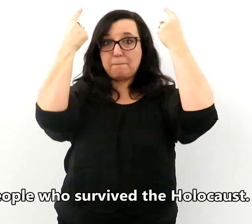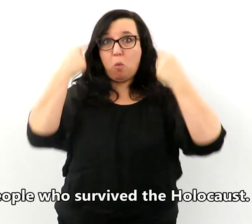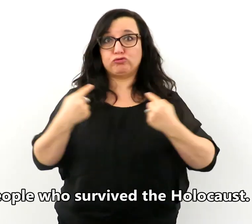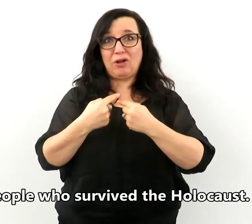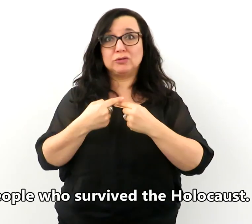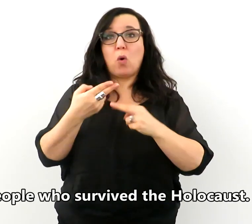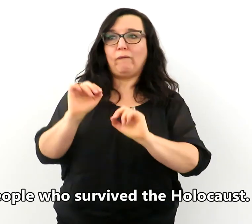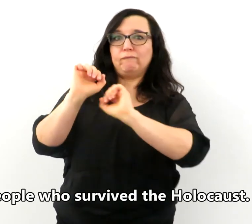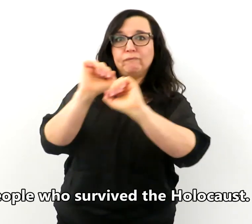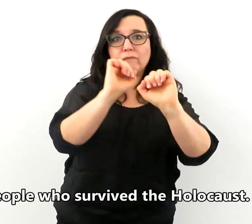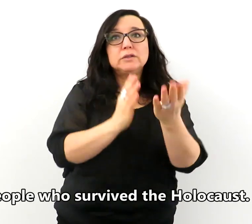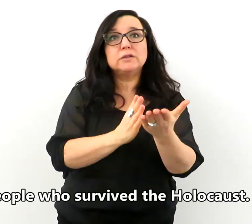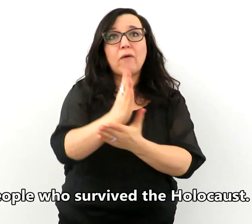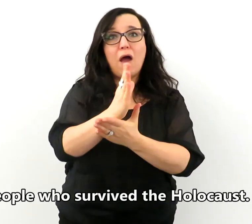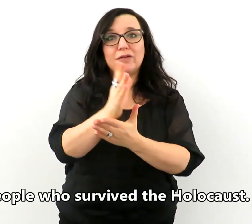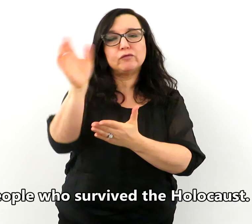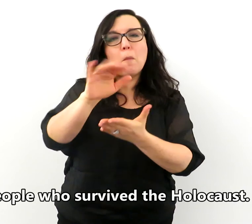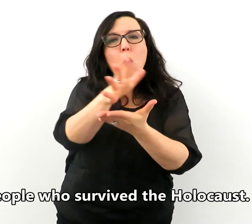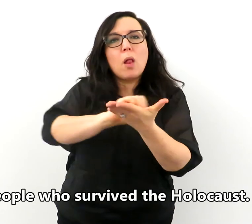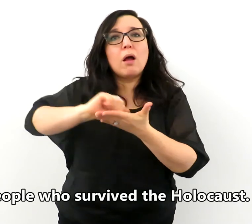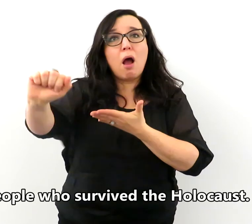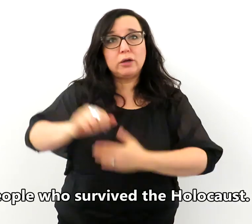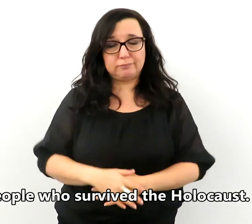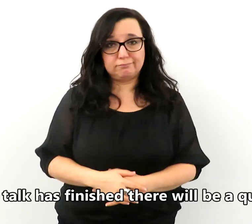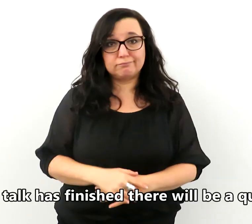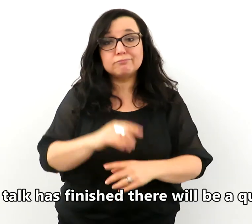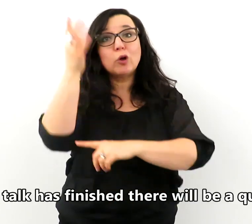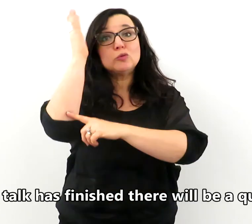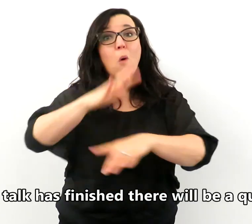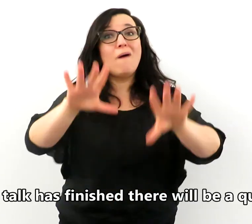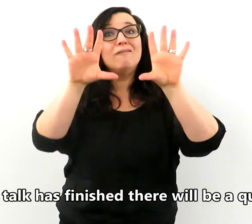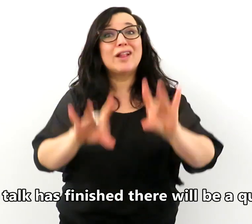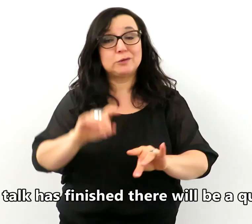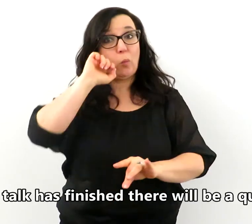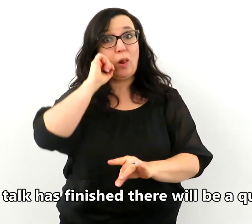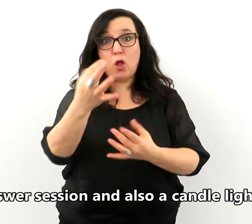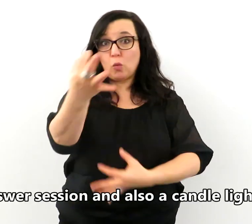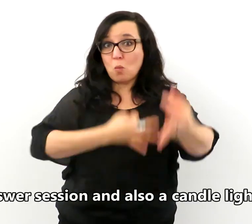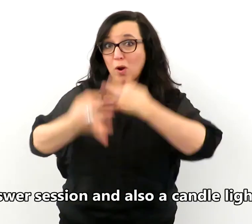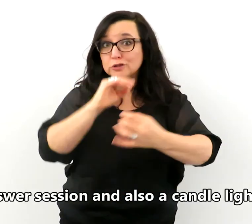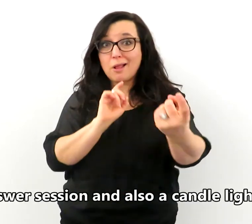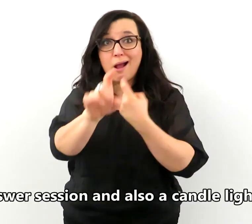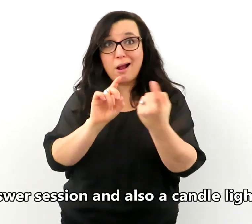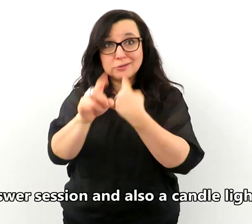when the talk is finished there will be a question-and-answer session